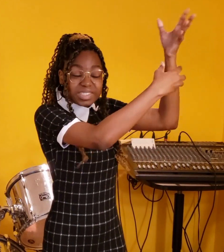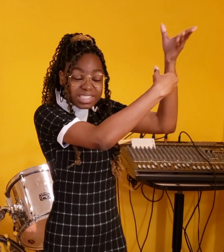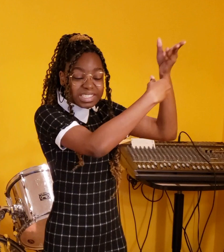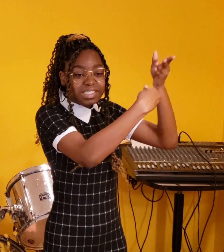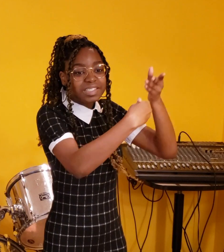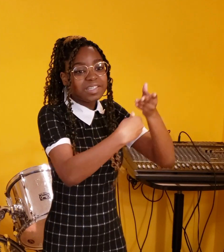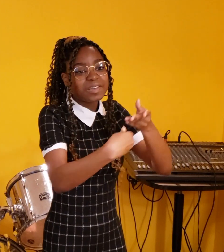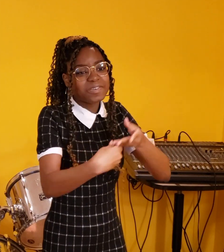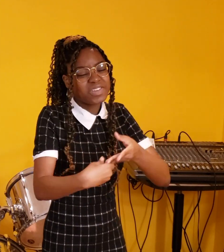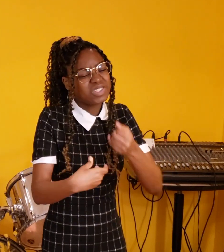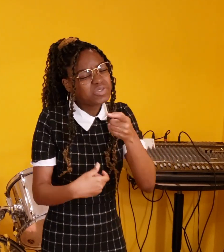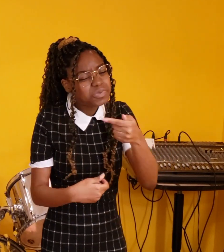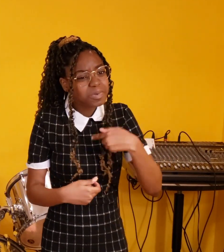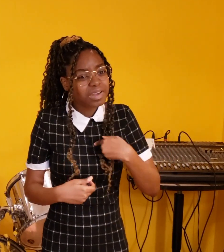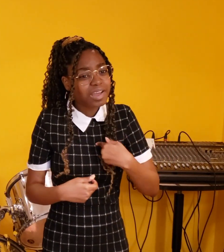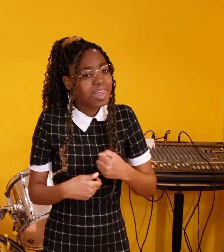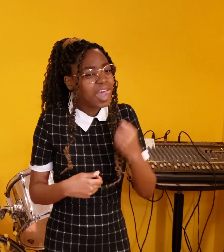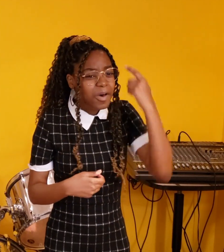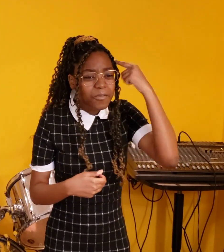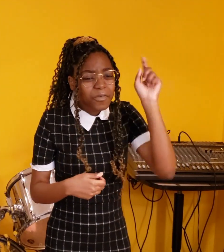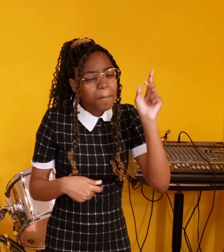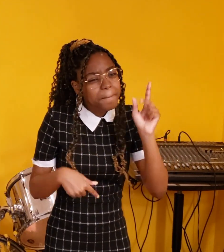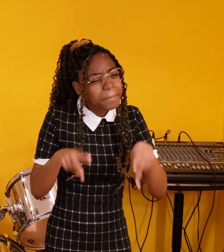That is anyone who will believe.